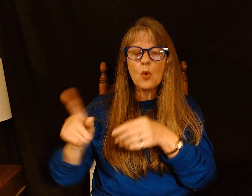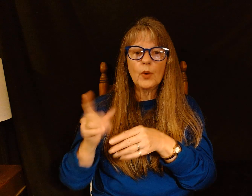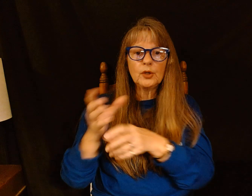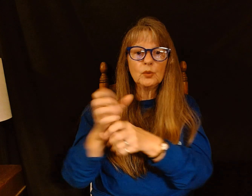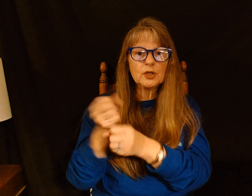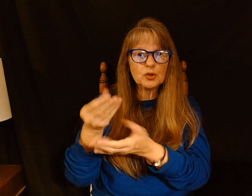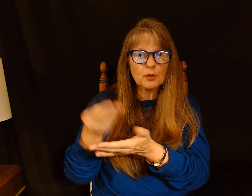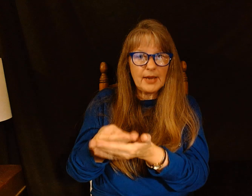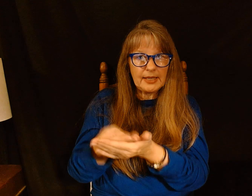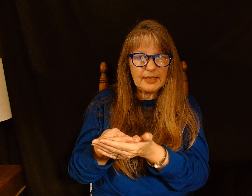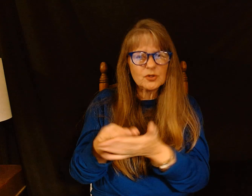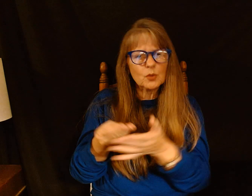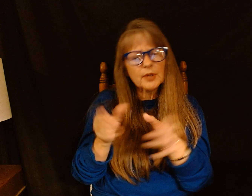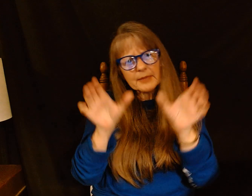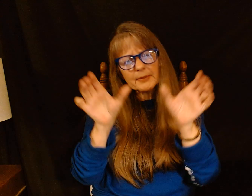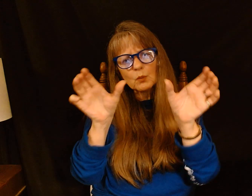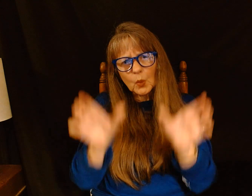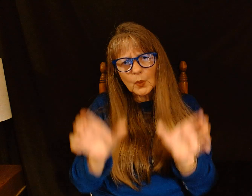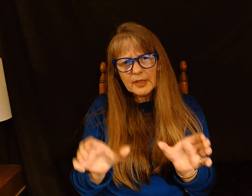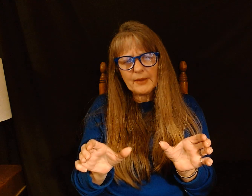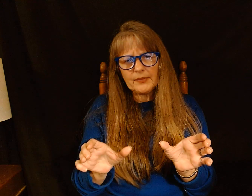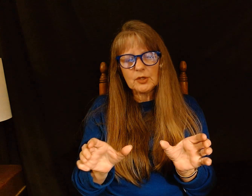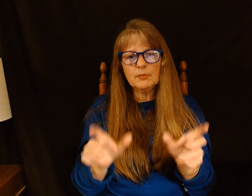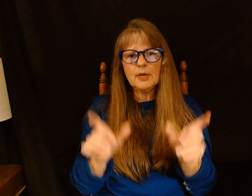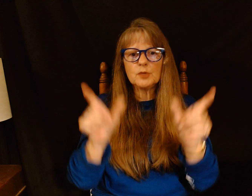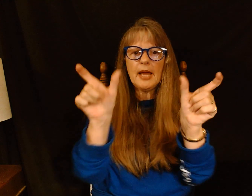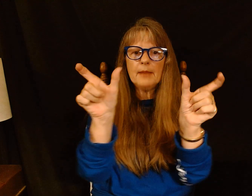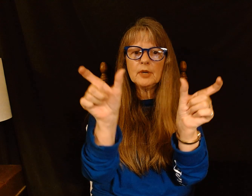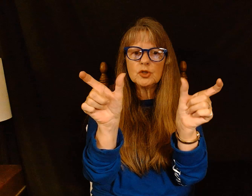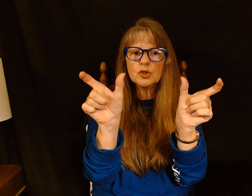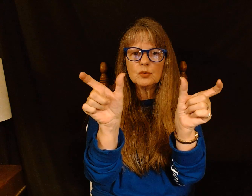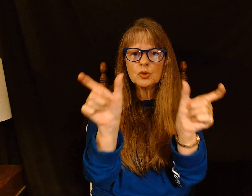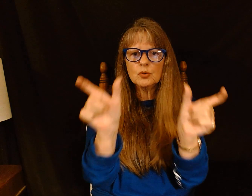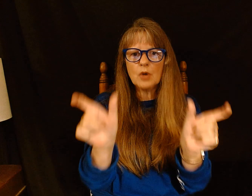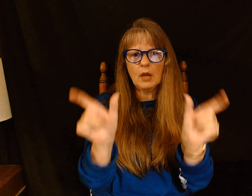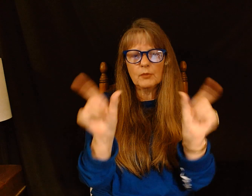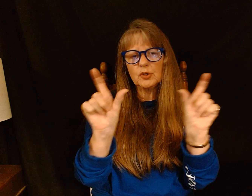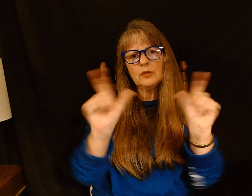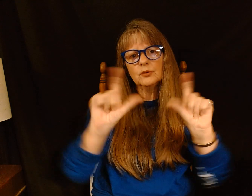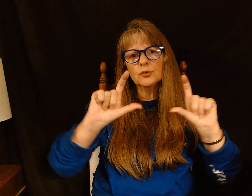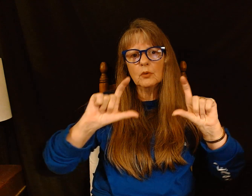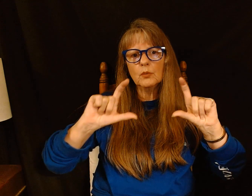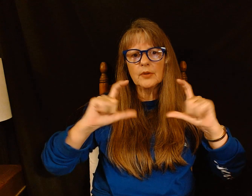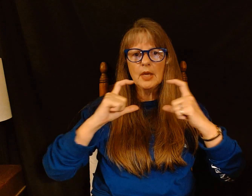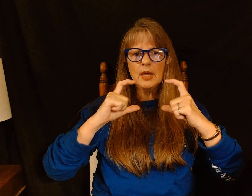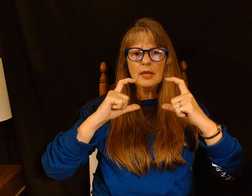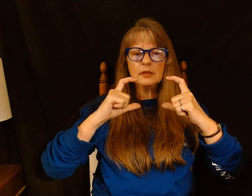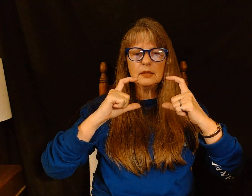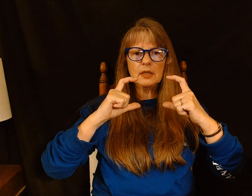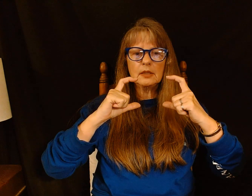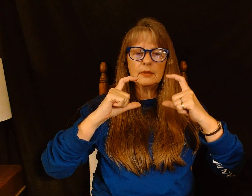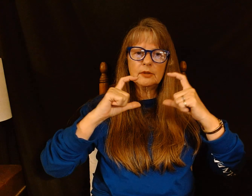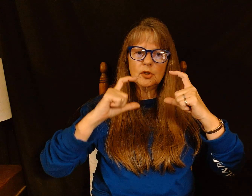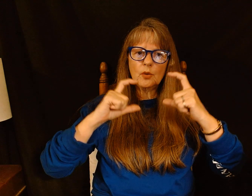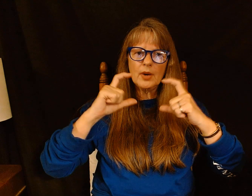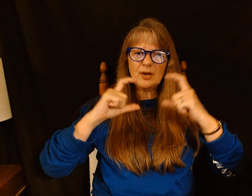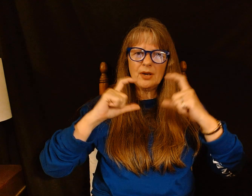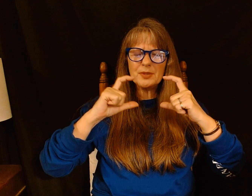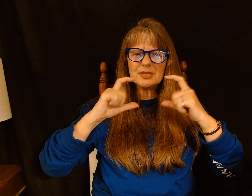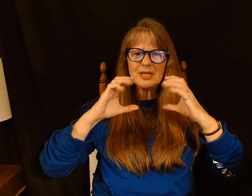you get your money. So we're not going to be worried about that too much, but I'm going to do 2 columns. You can either do it with an open C, or you